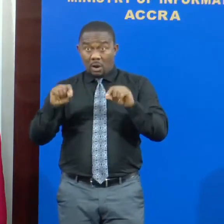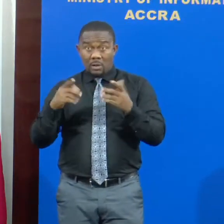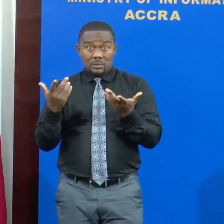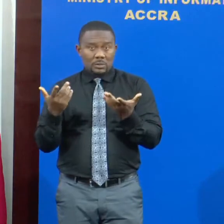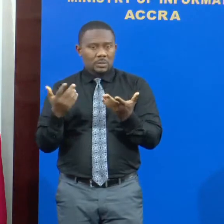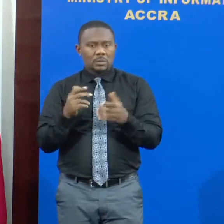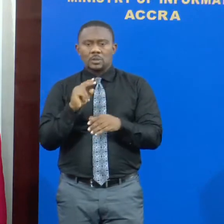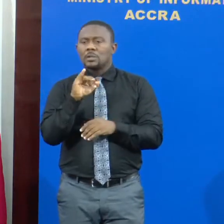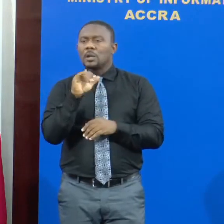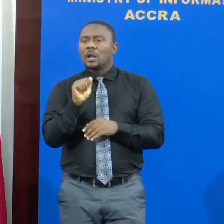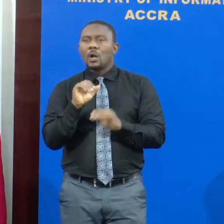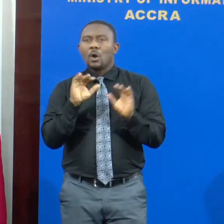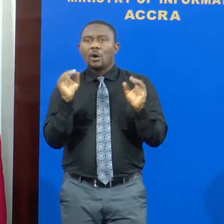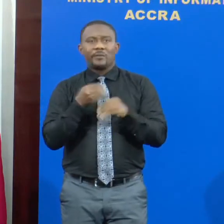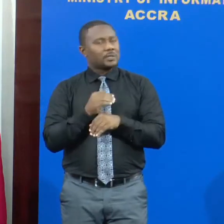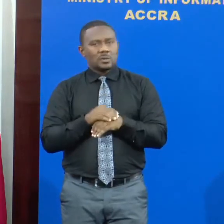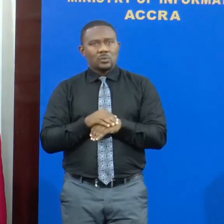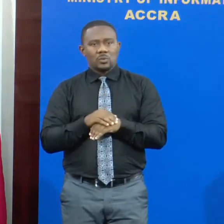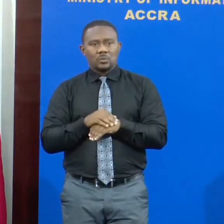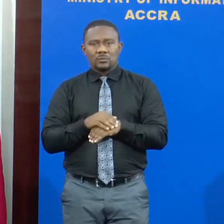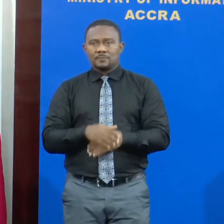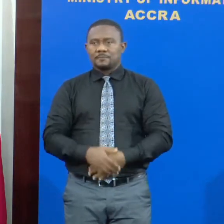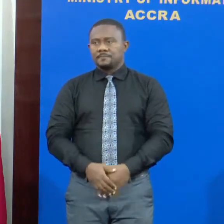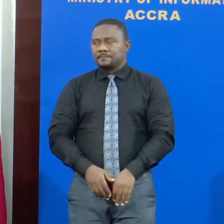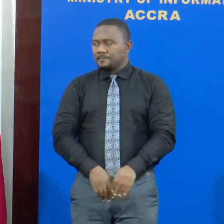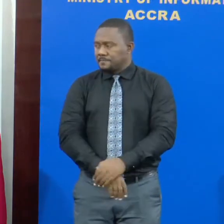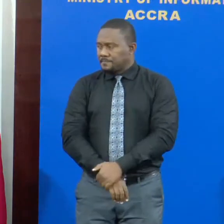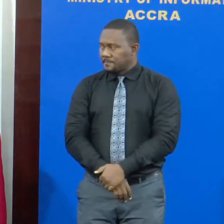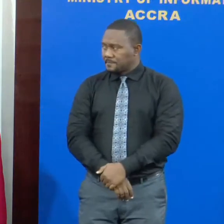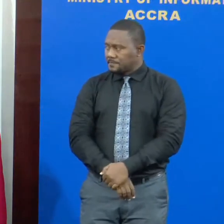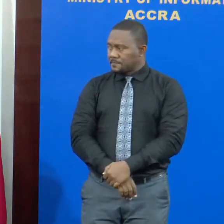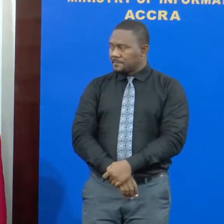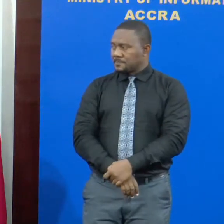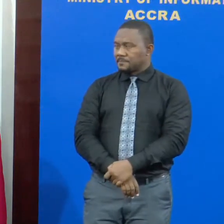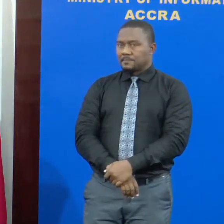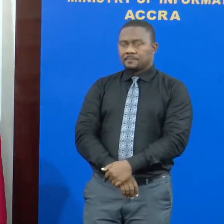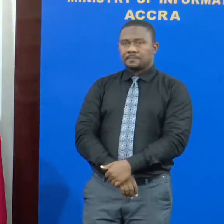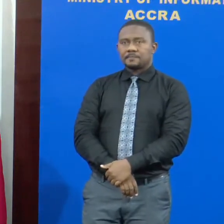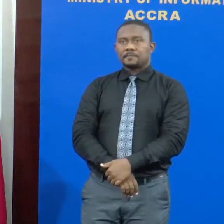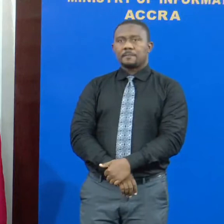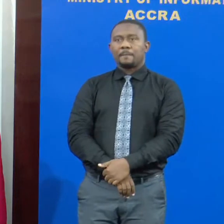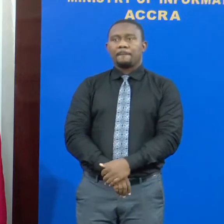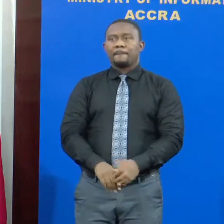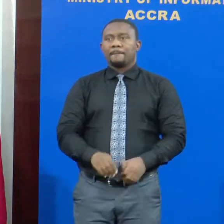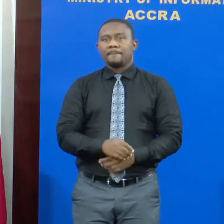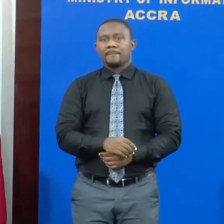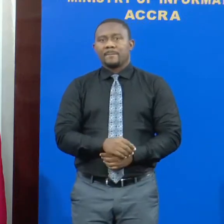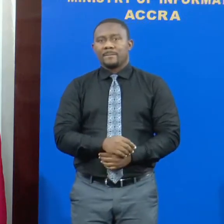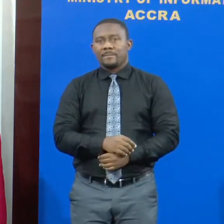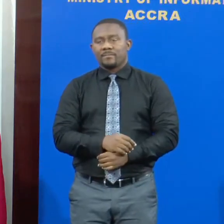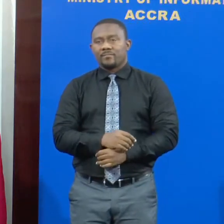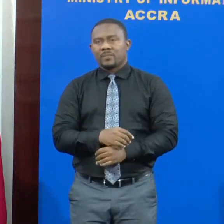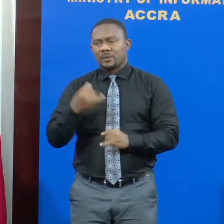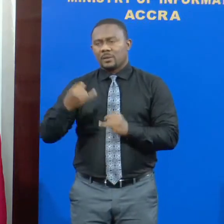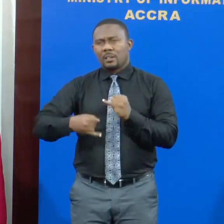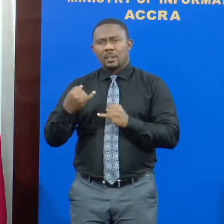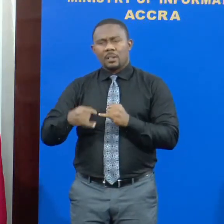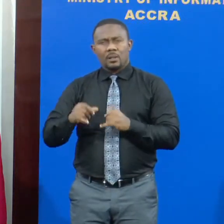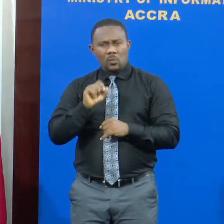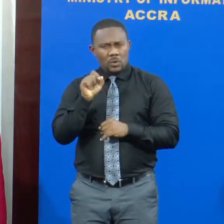at NIA head office. The last question was about